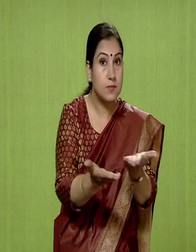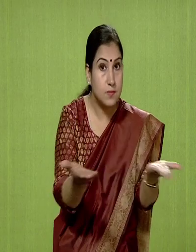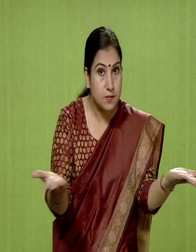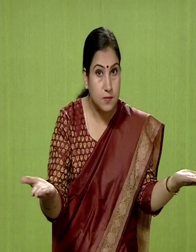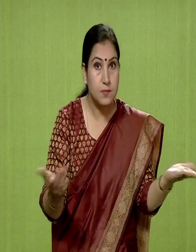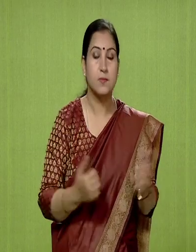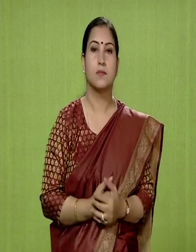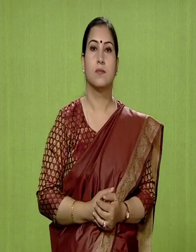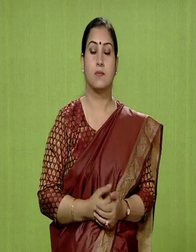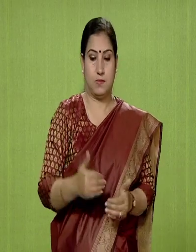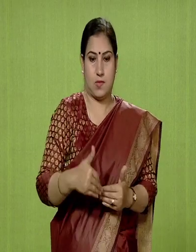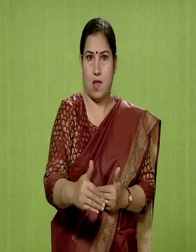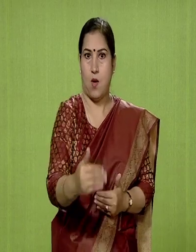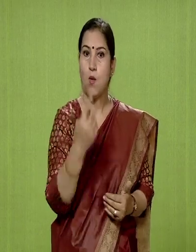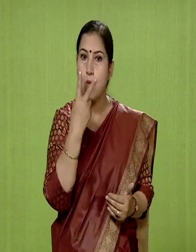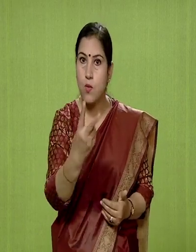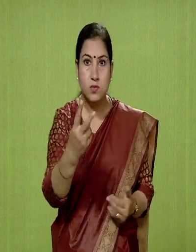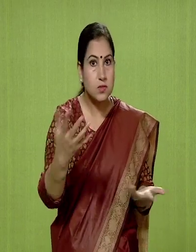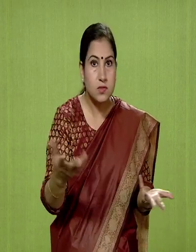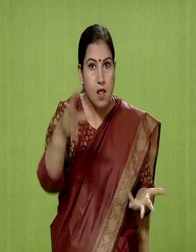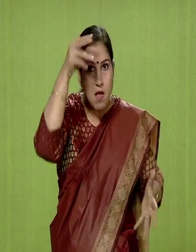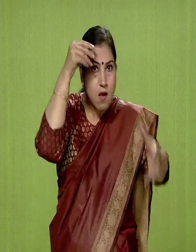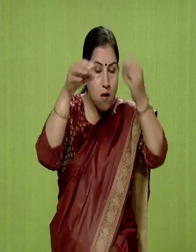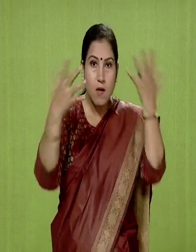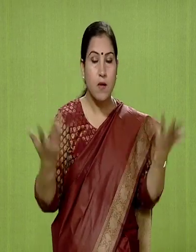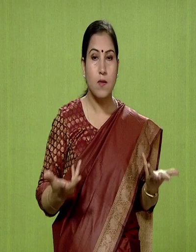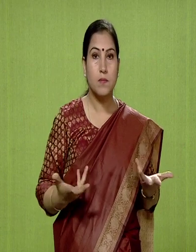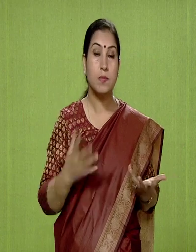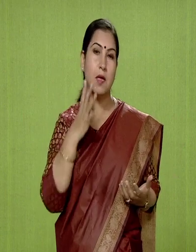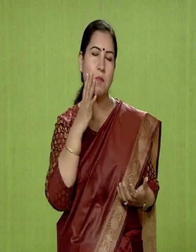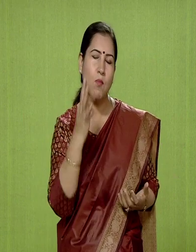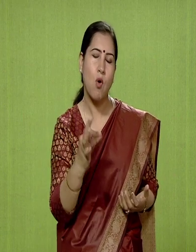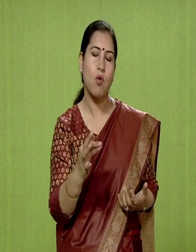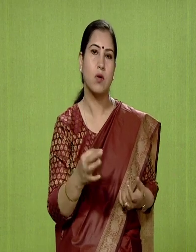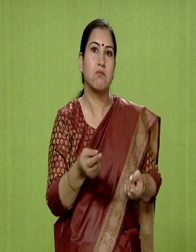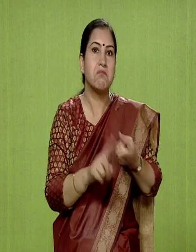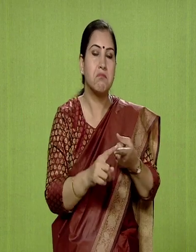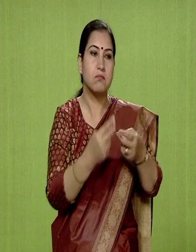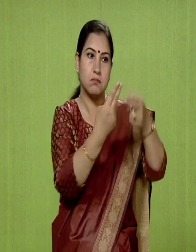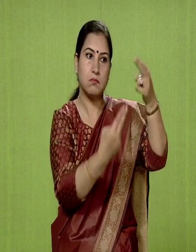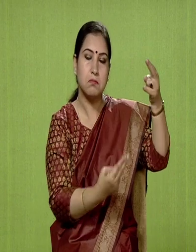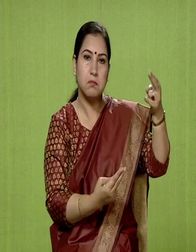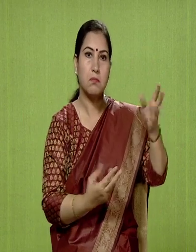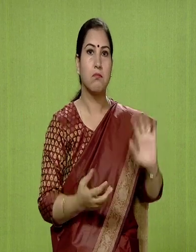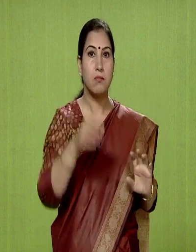Learners, we will now learn about a very important event of the